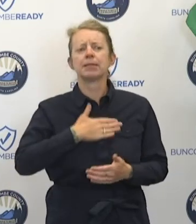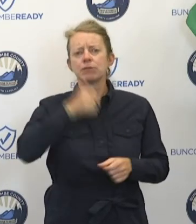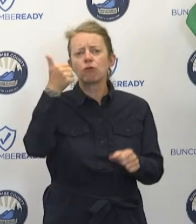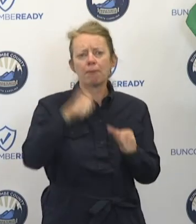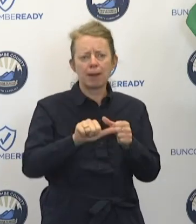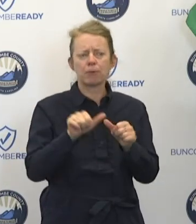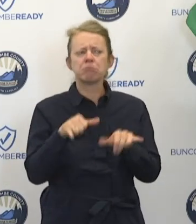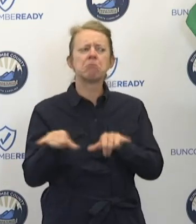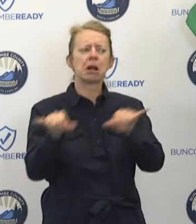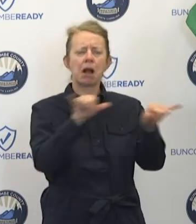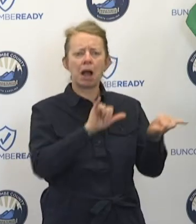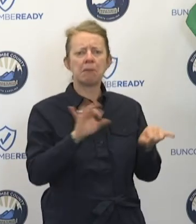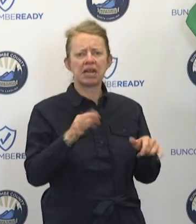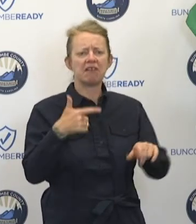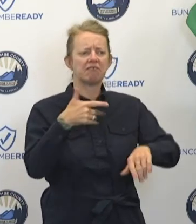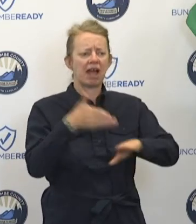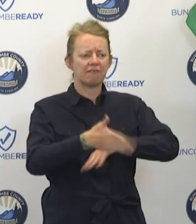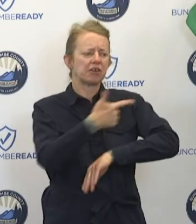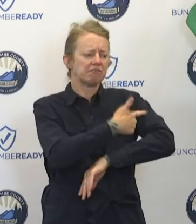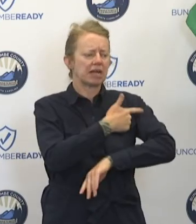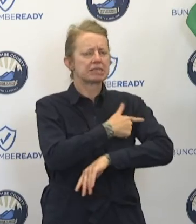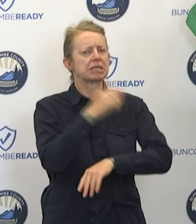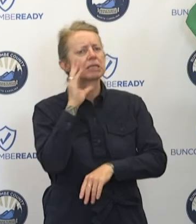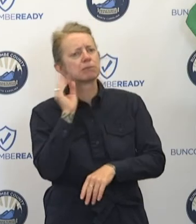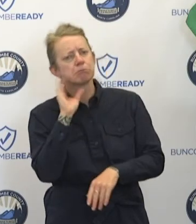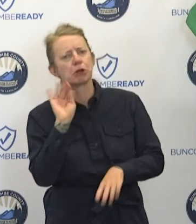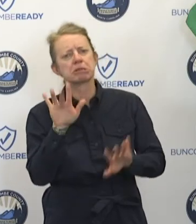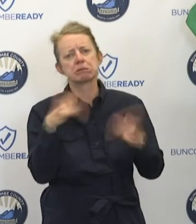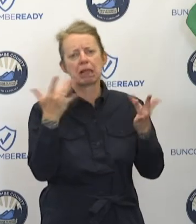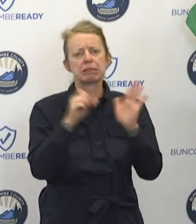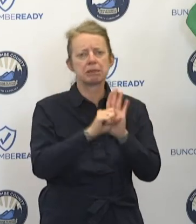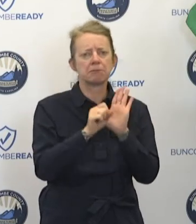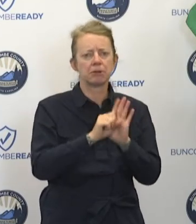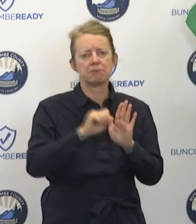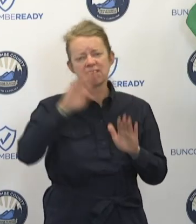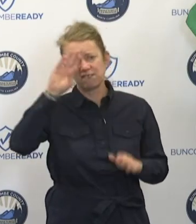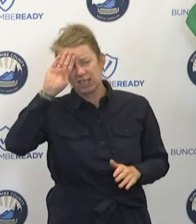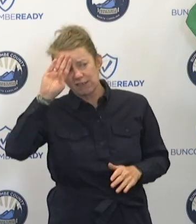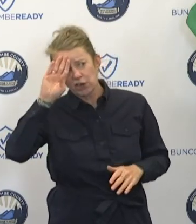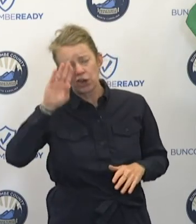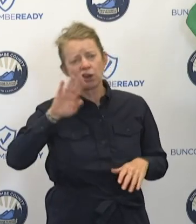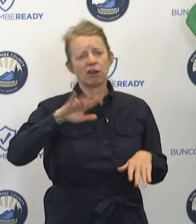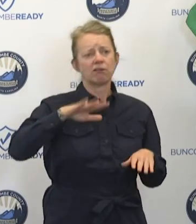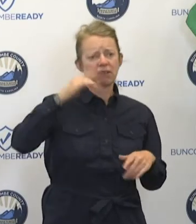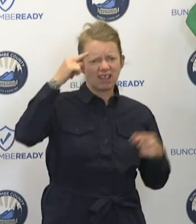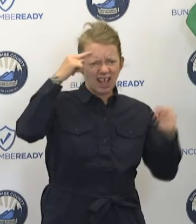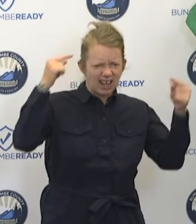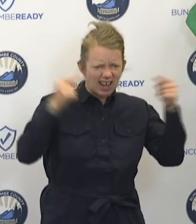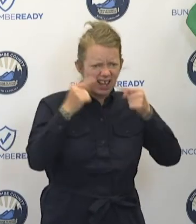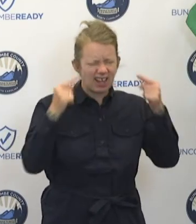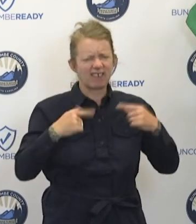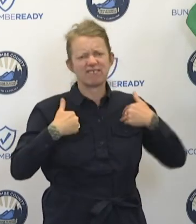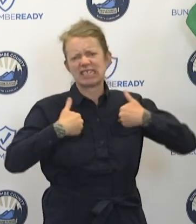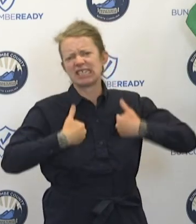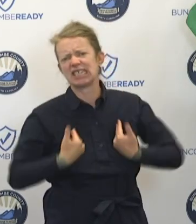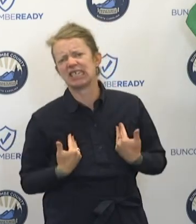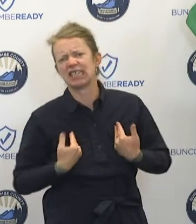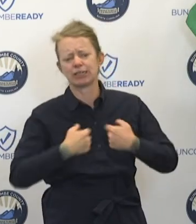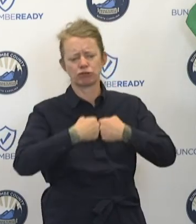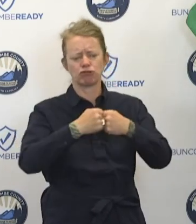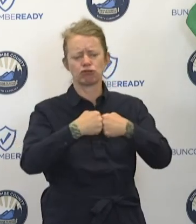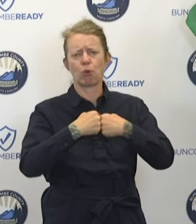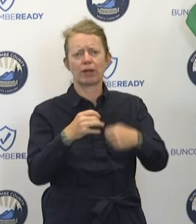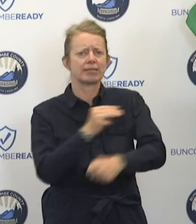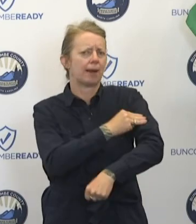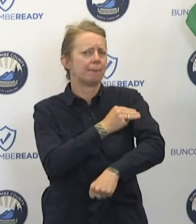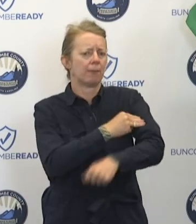mild to moderate symptoms, including fever, headache, fatigue, and joint or muscle pain during